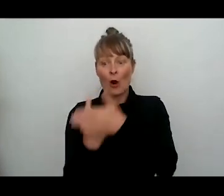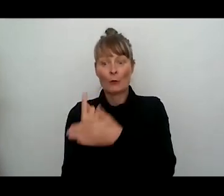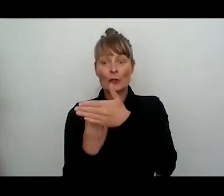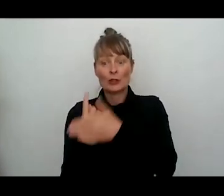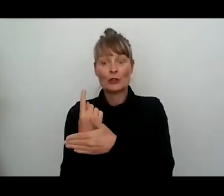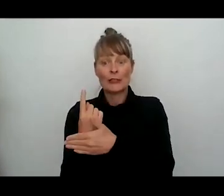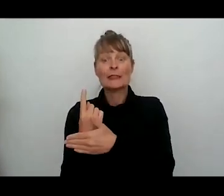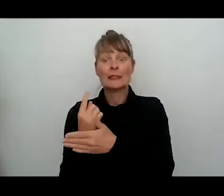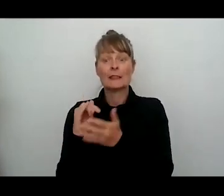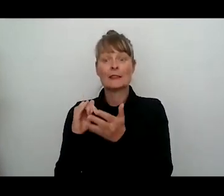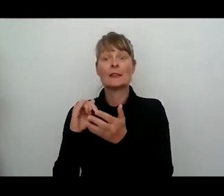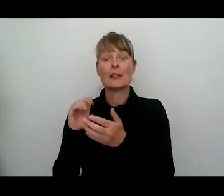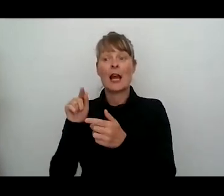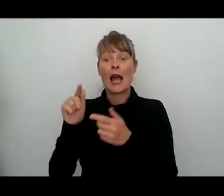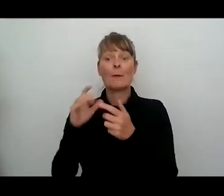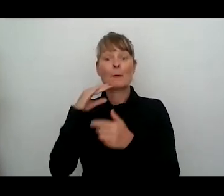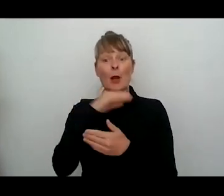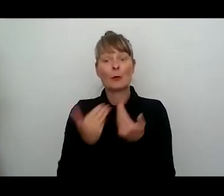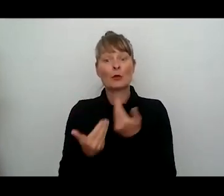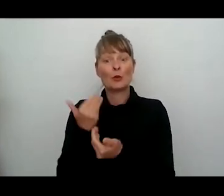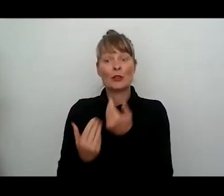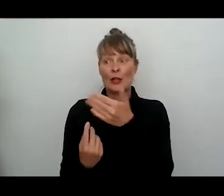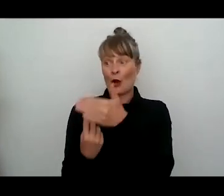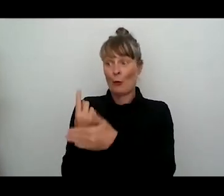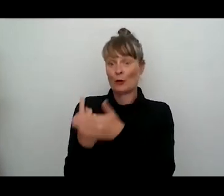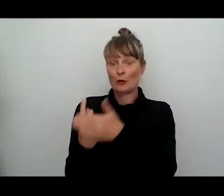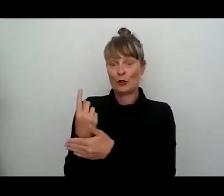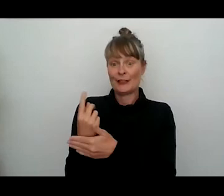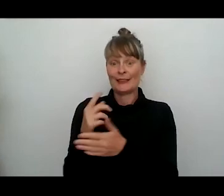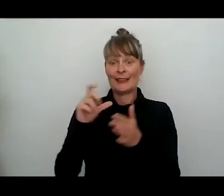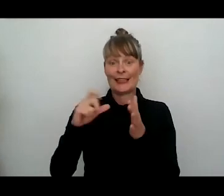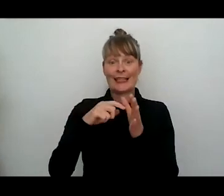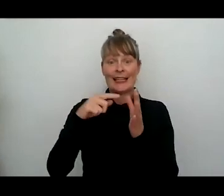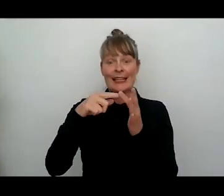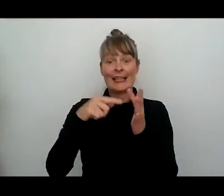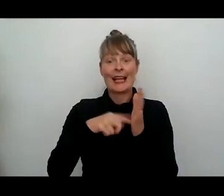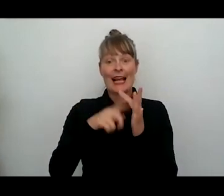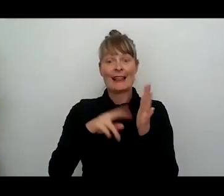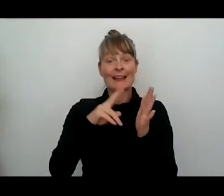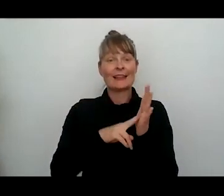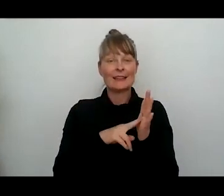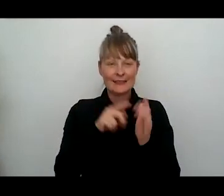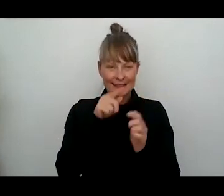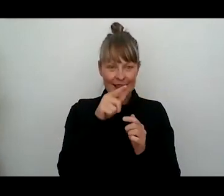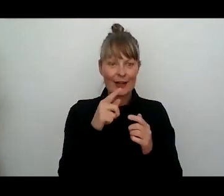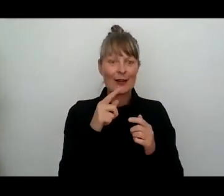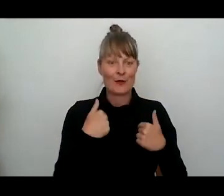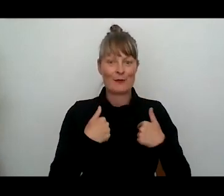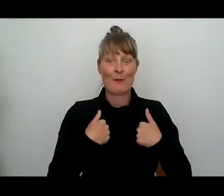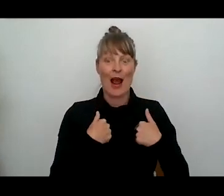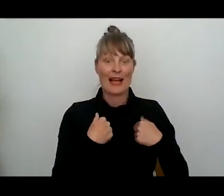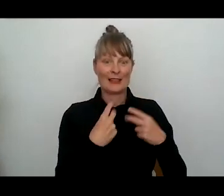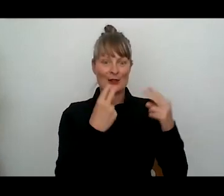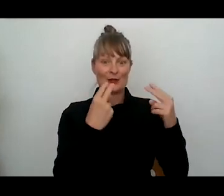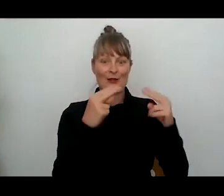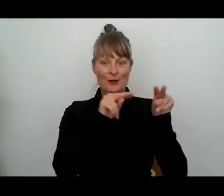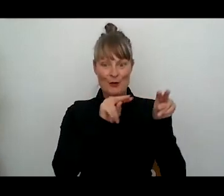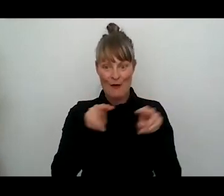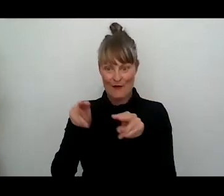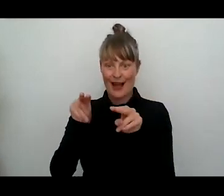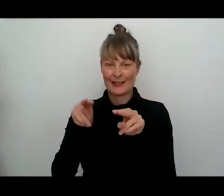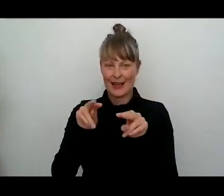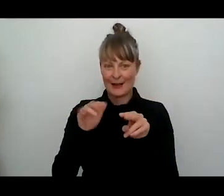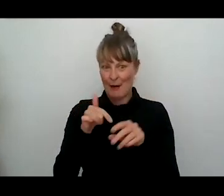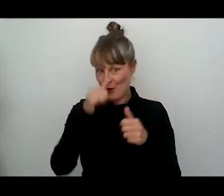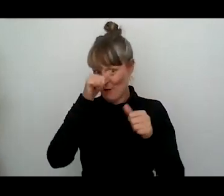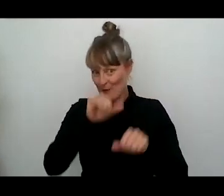CRC at Melbourne Uni. And Caitlin was my supervisor, which I'm sure most of you are familiar with. At a